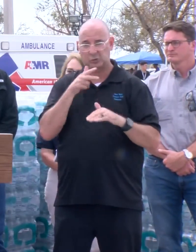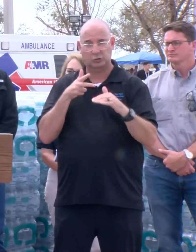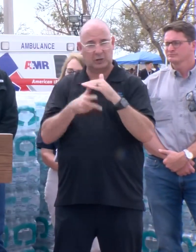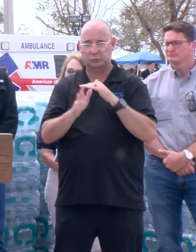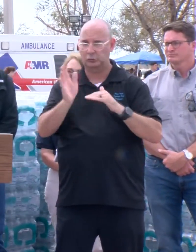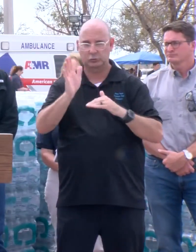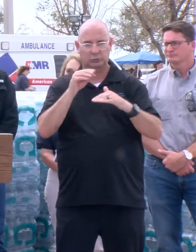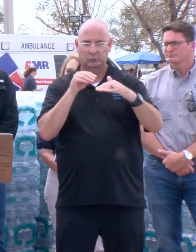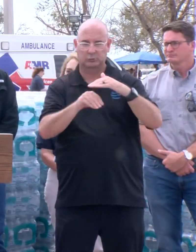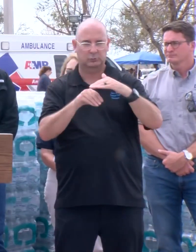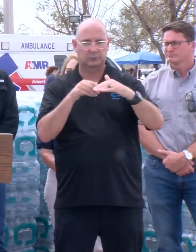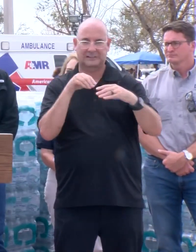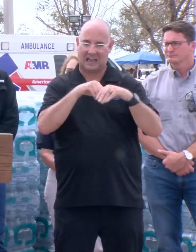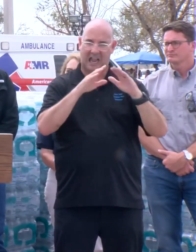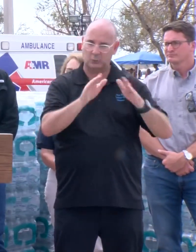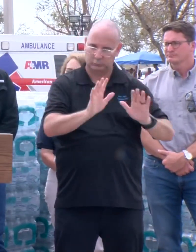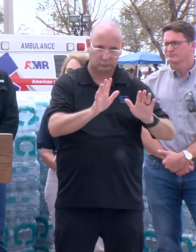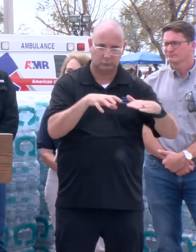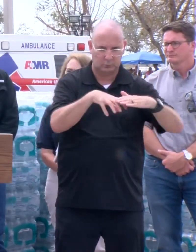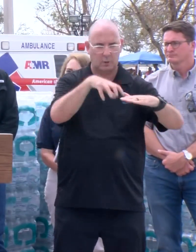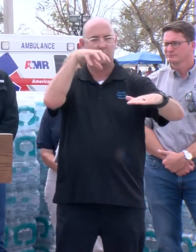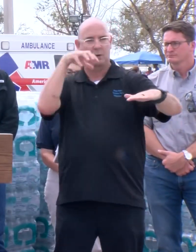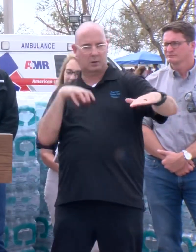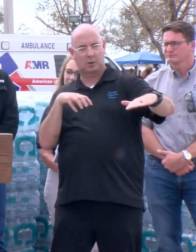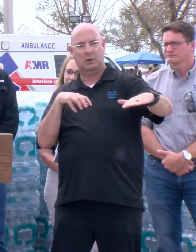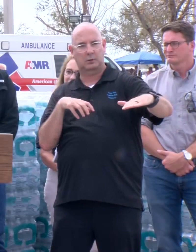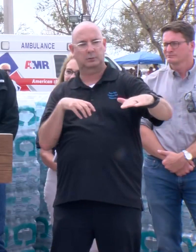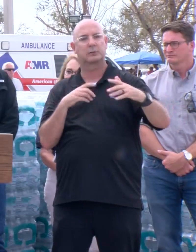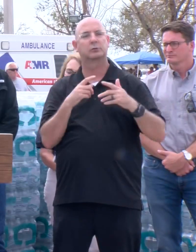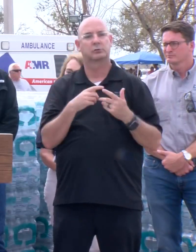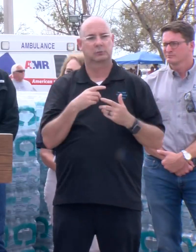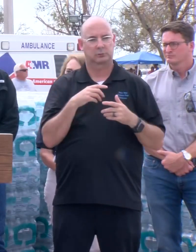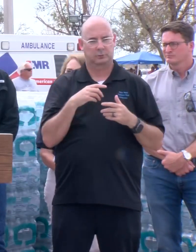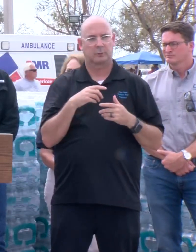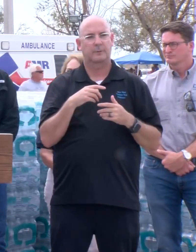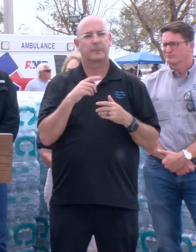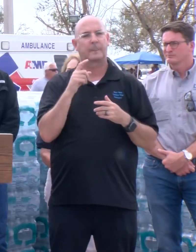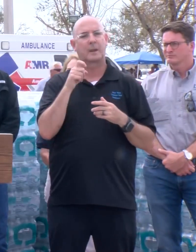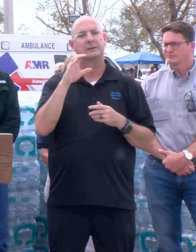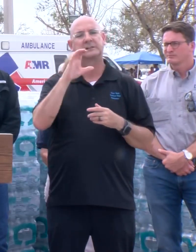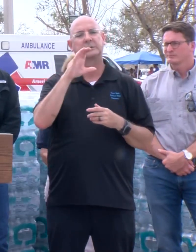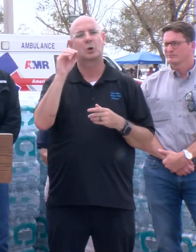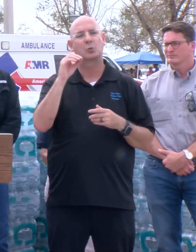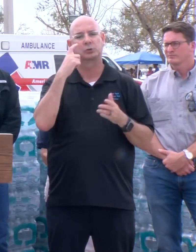is inside your house. You don't want to run it anywhere near an open window, okay? And when